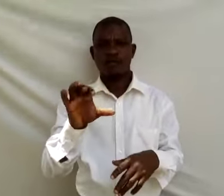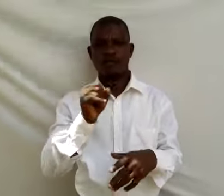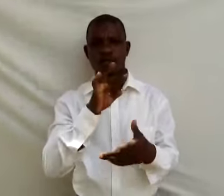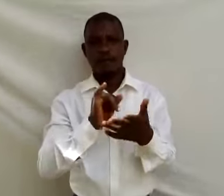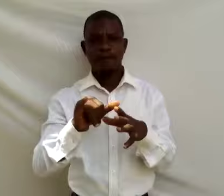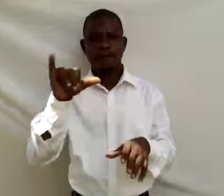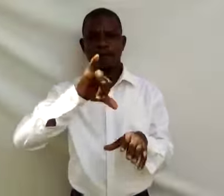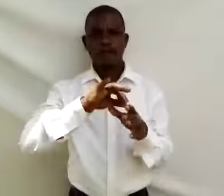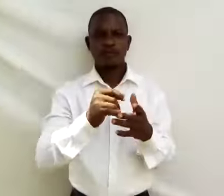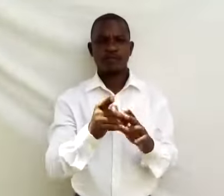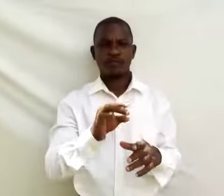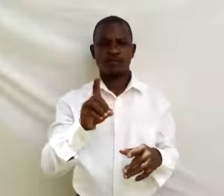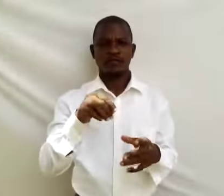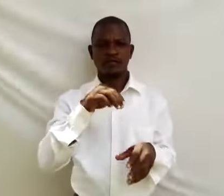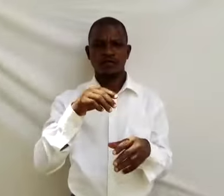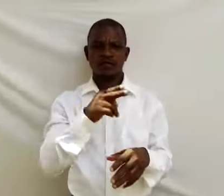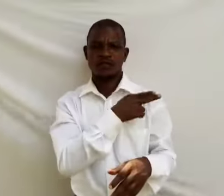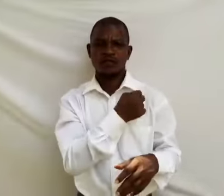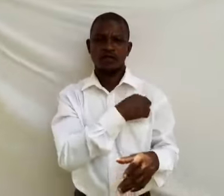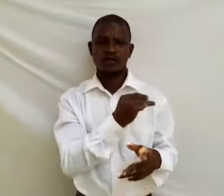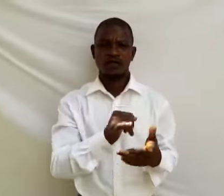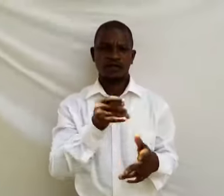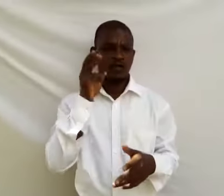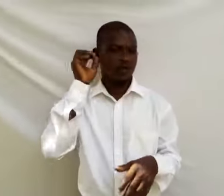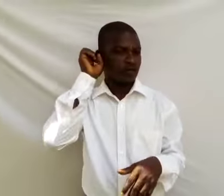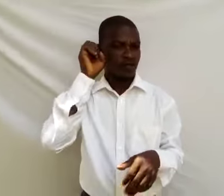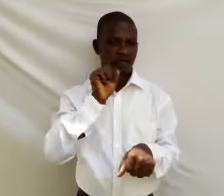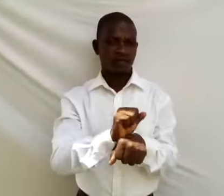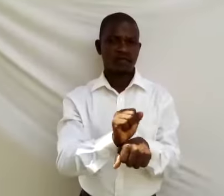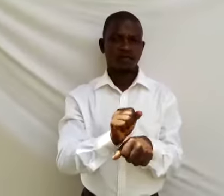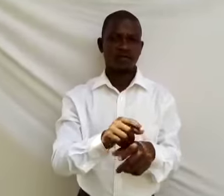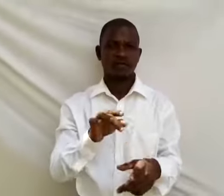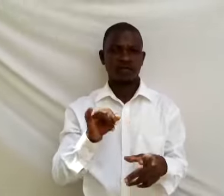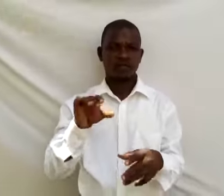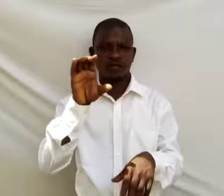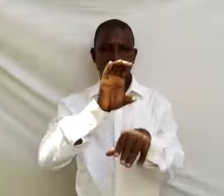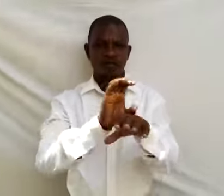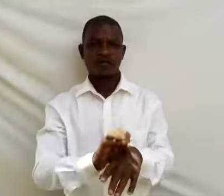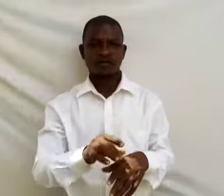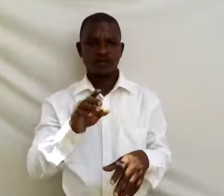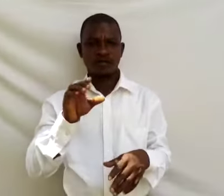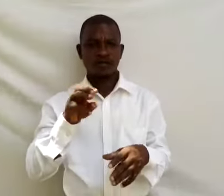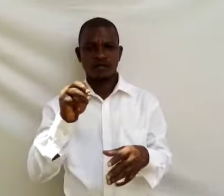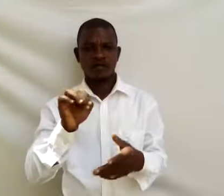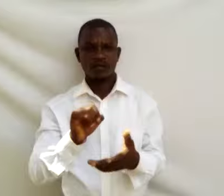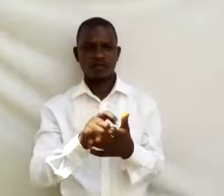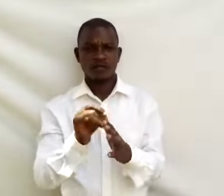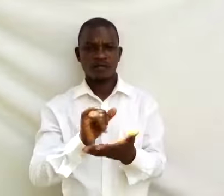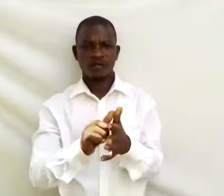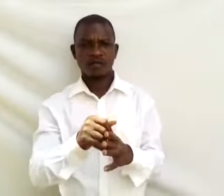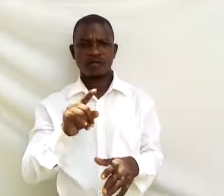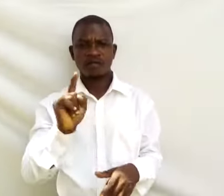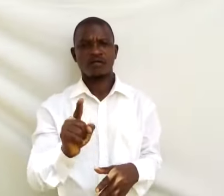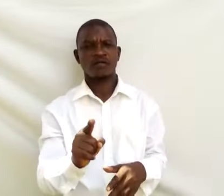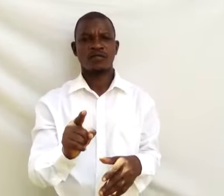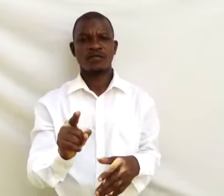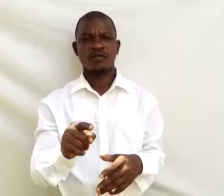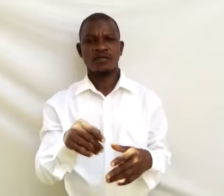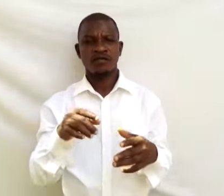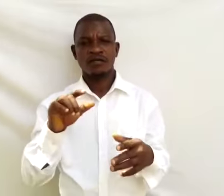dishes in the hospital where he worked. Culture medium can be prepared as 1. Liquid or